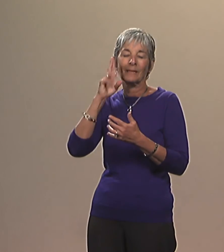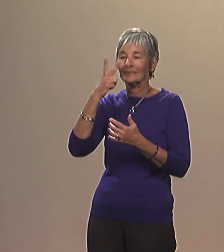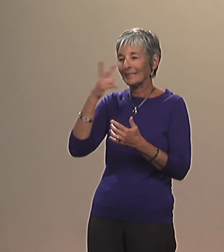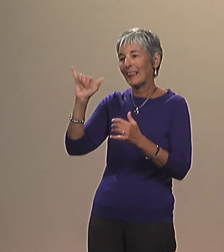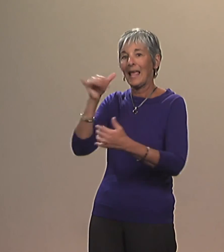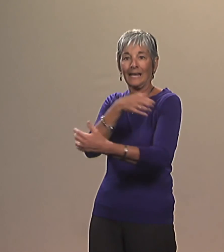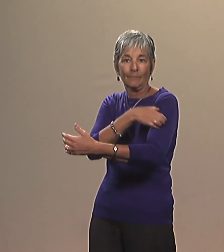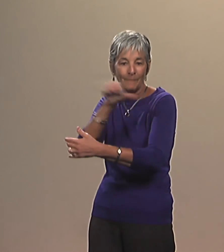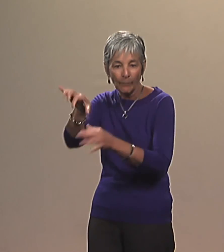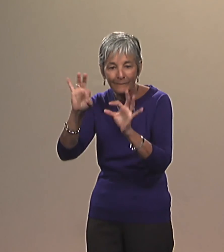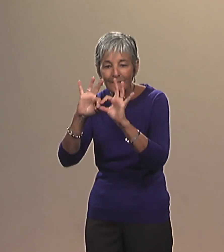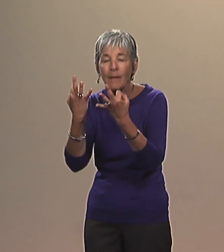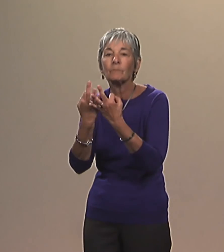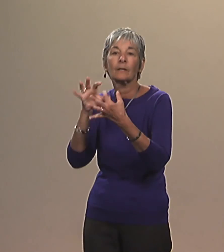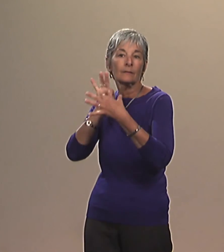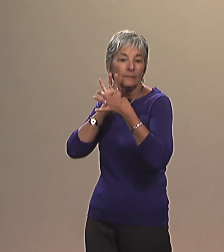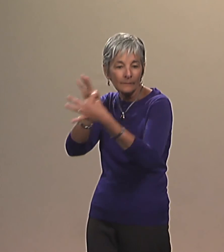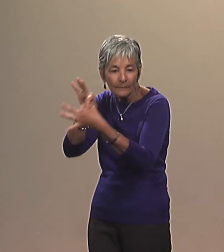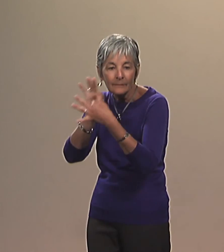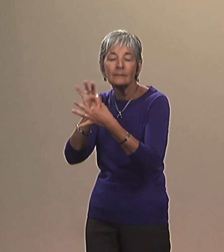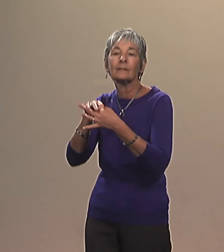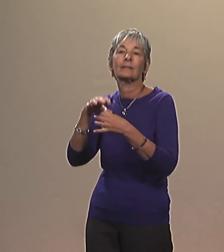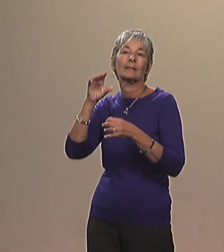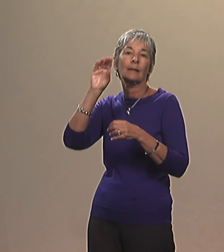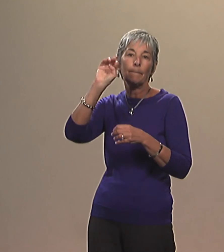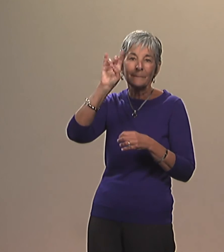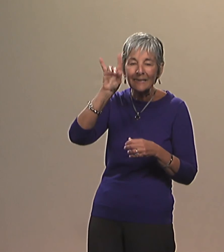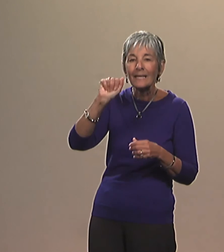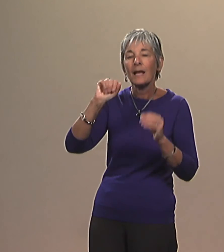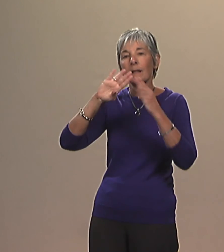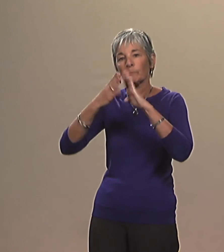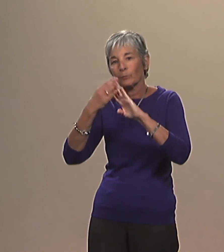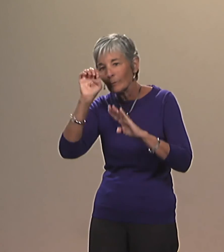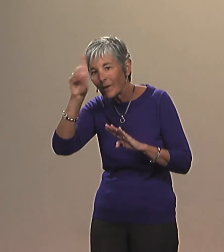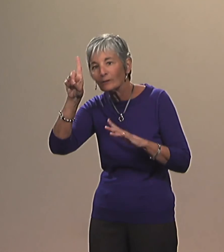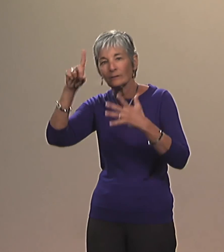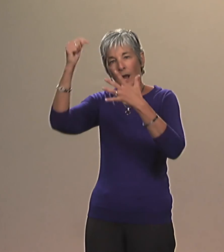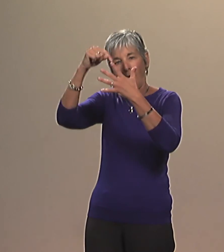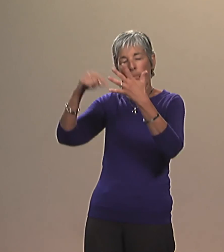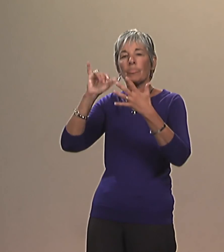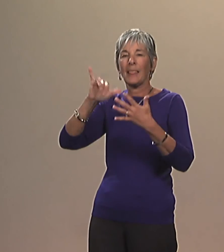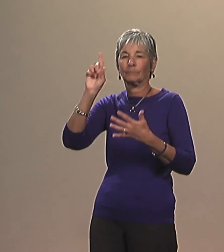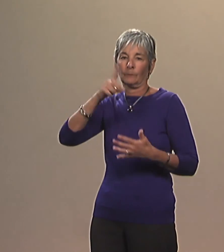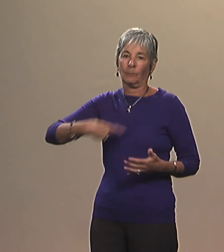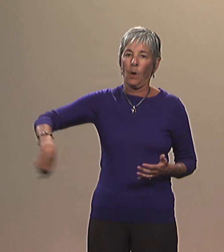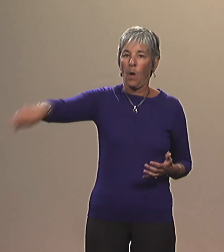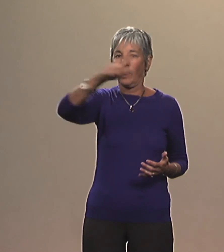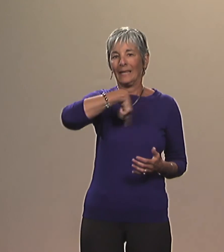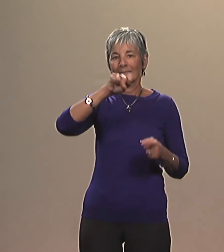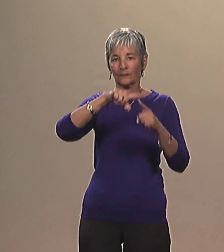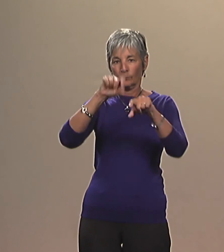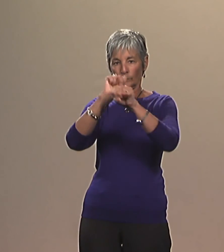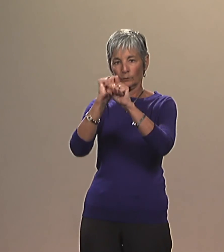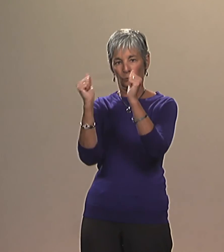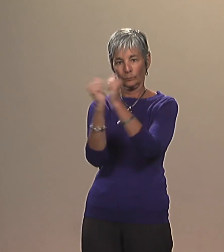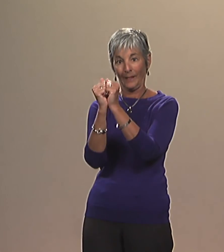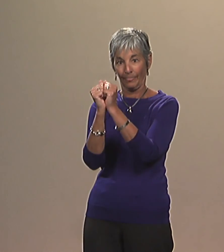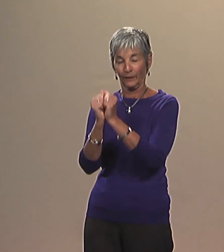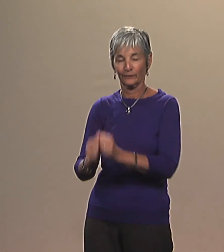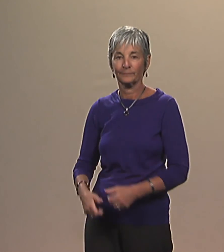such as empowering families, collaboration, media and community education, and so on. And this is where we all need to work together.